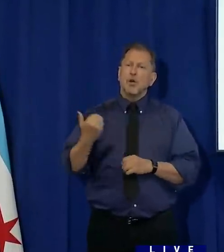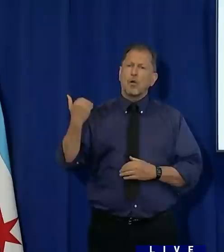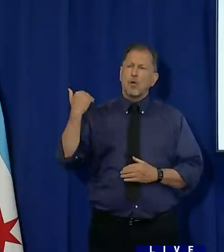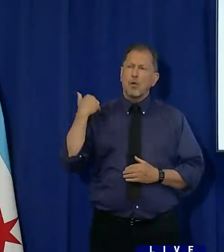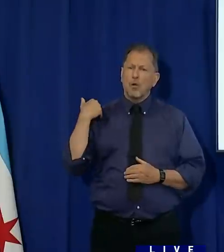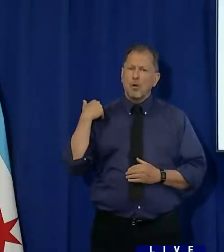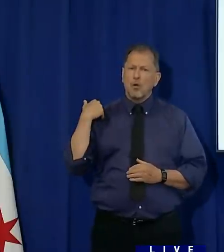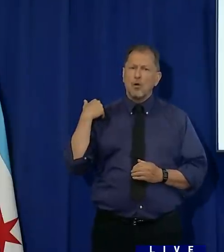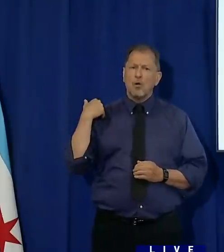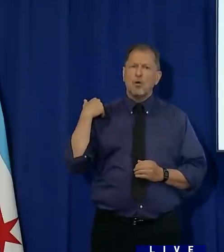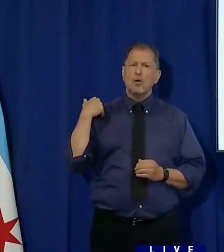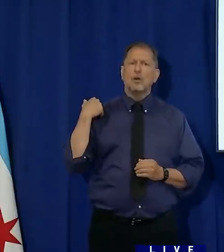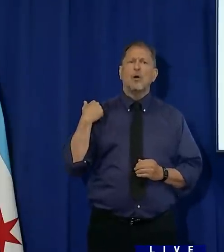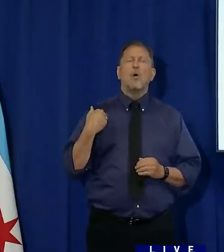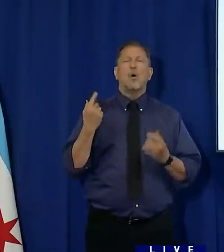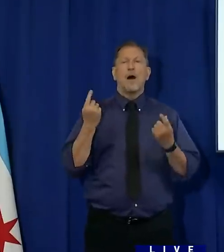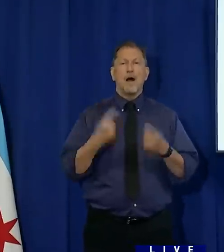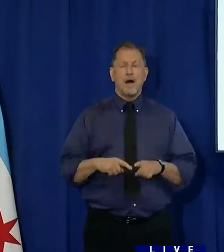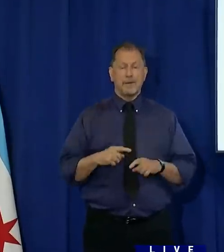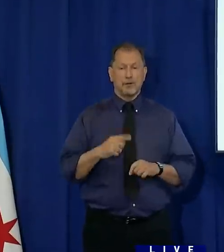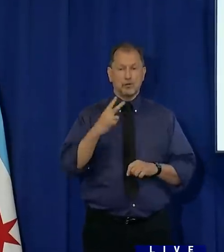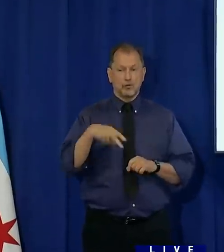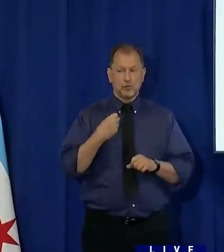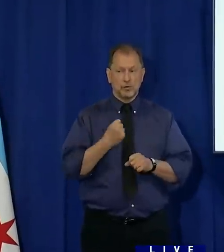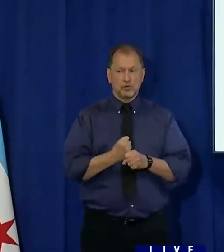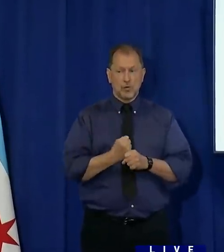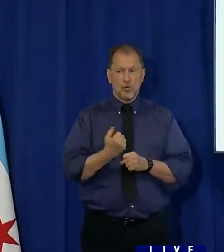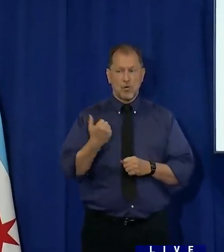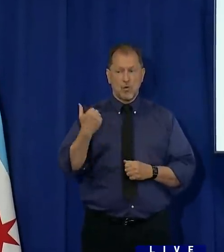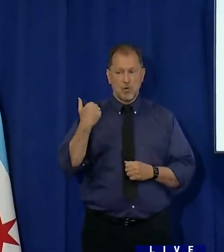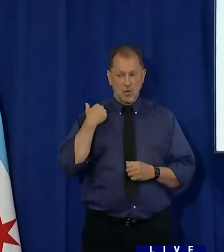I did not give this mayor